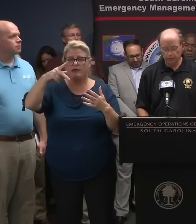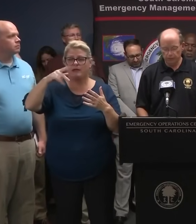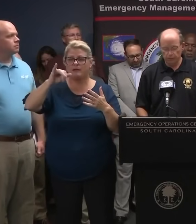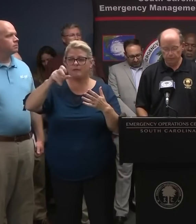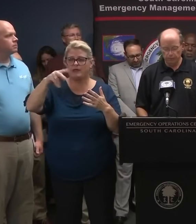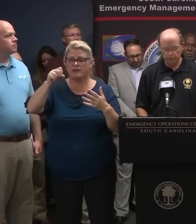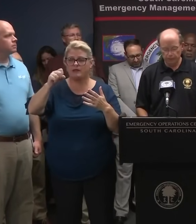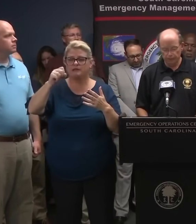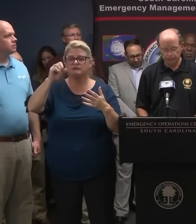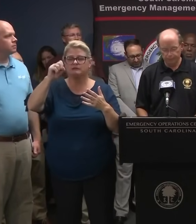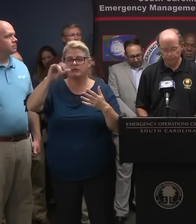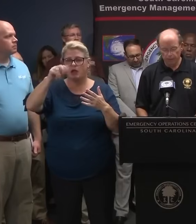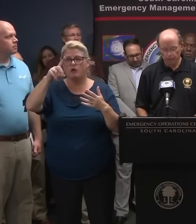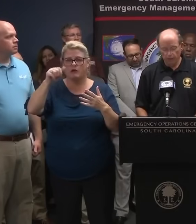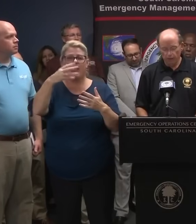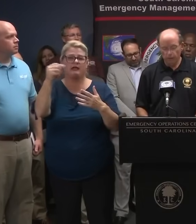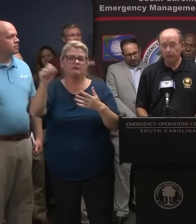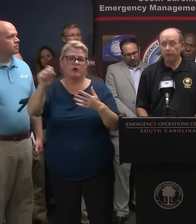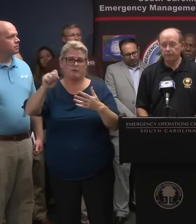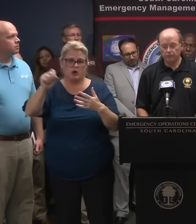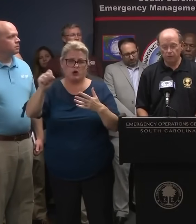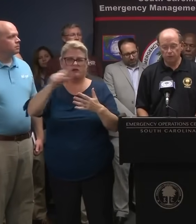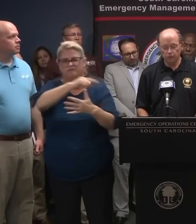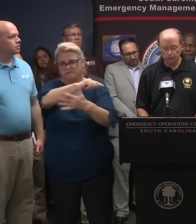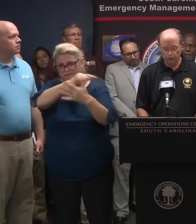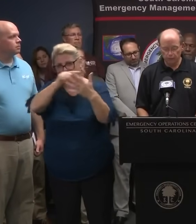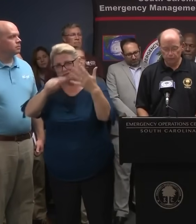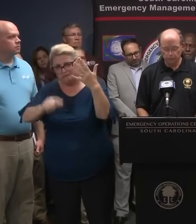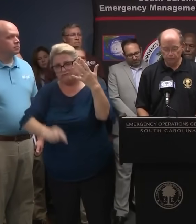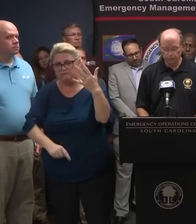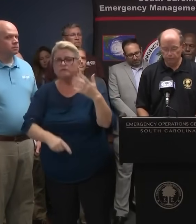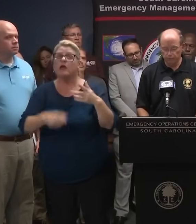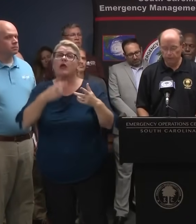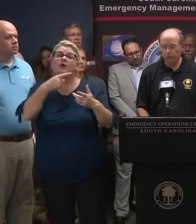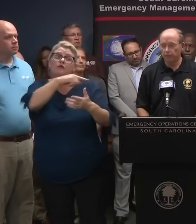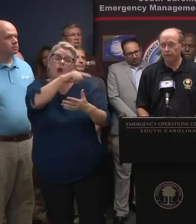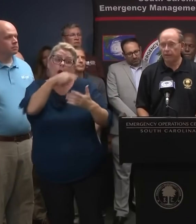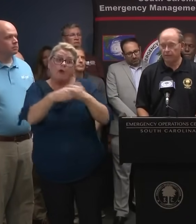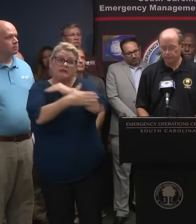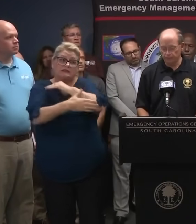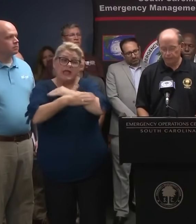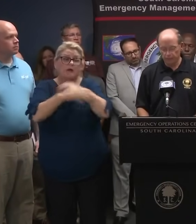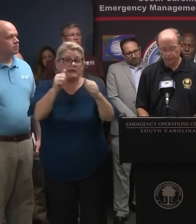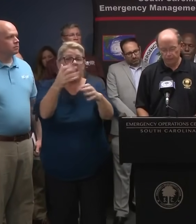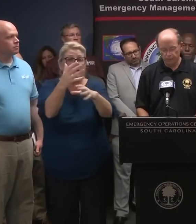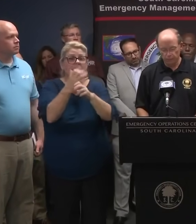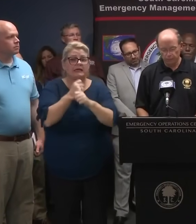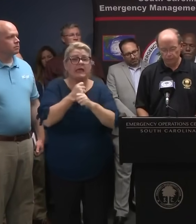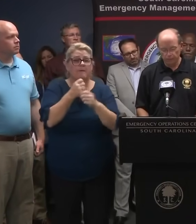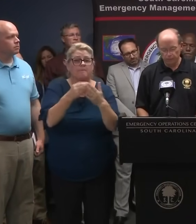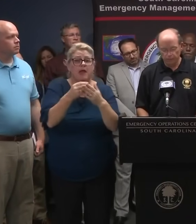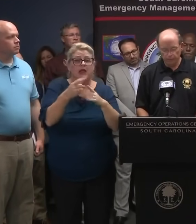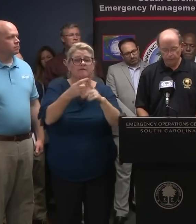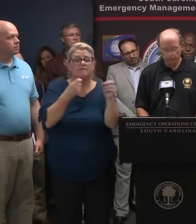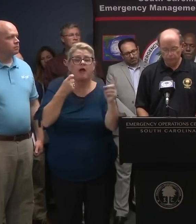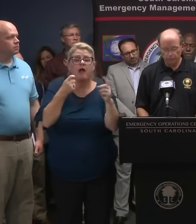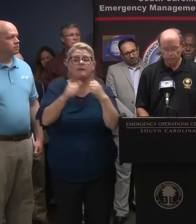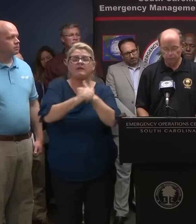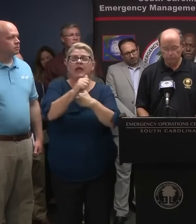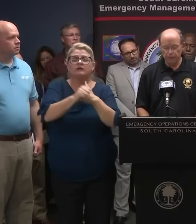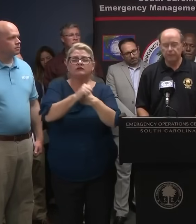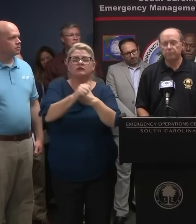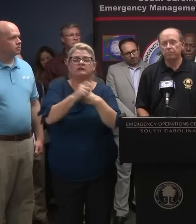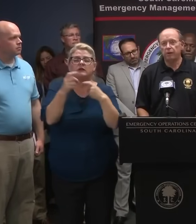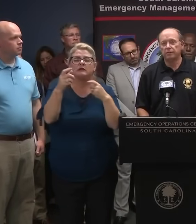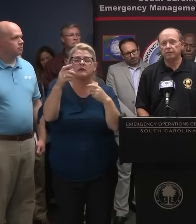Saluda, and Spartanburg counties. All counties are also eligible for funding under the Hazard Mitigation Grant Program, which